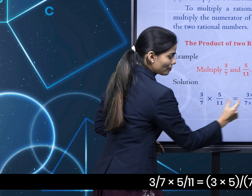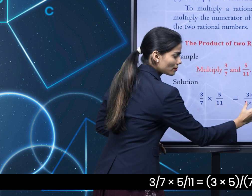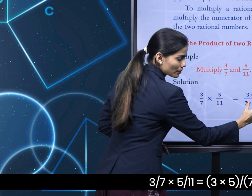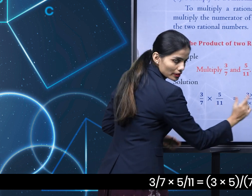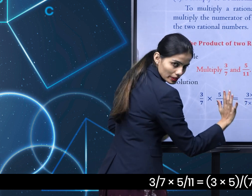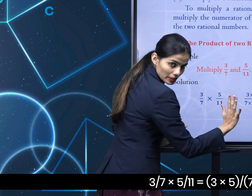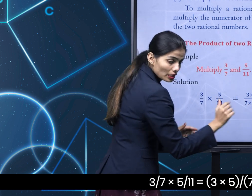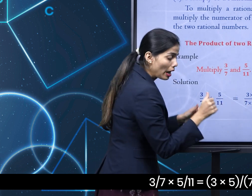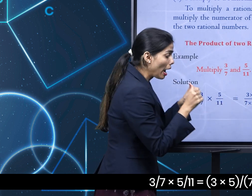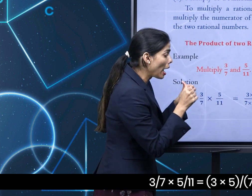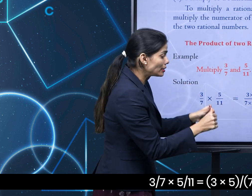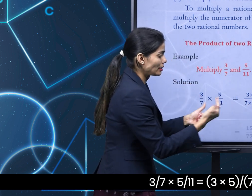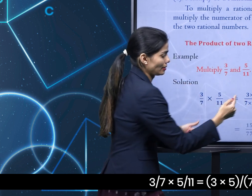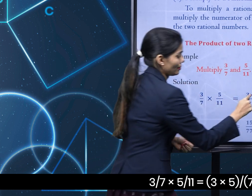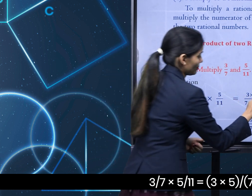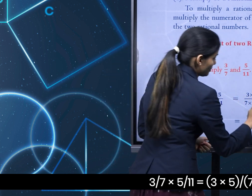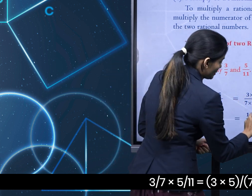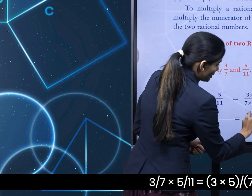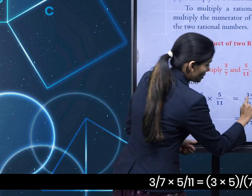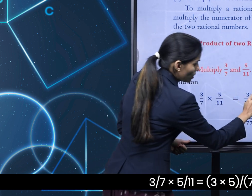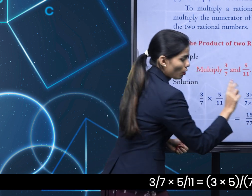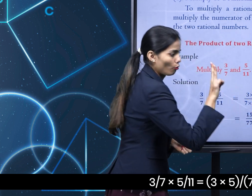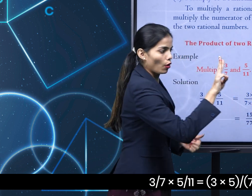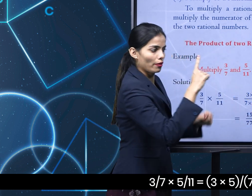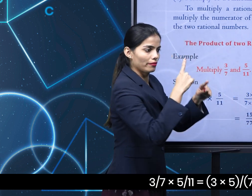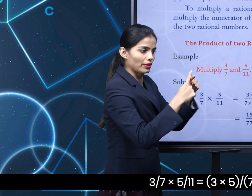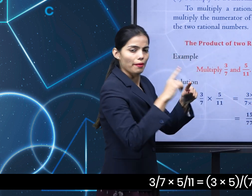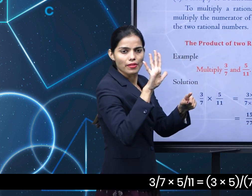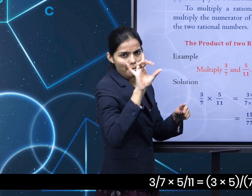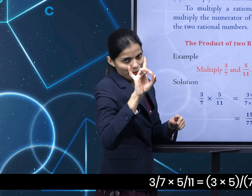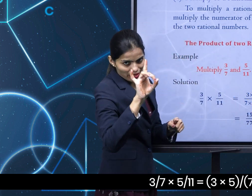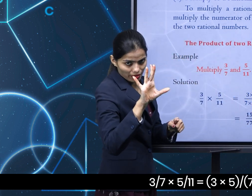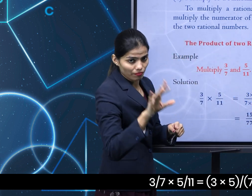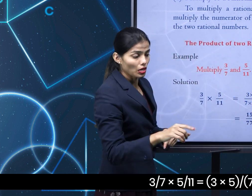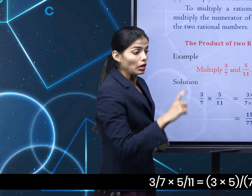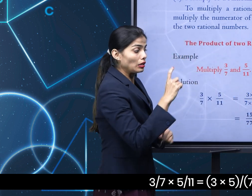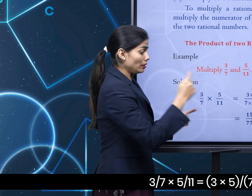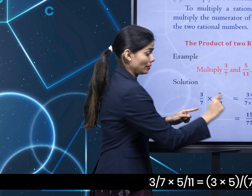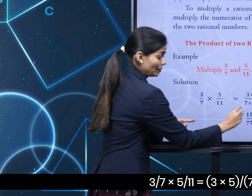by 7 into 11 is equal to 15 by 77.